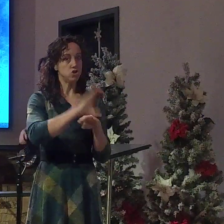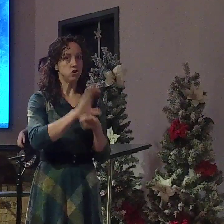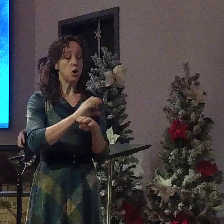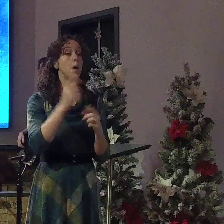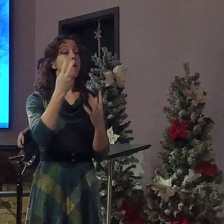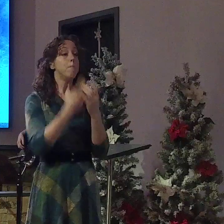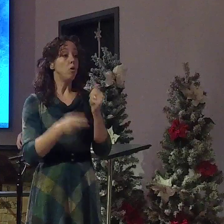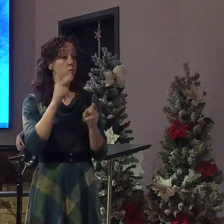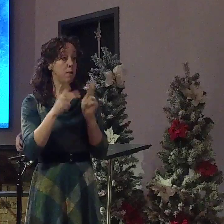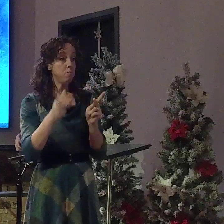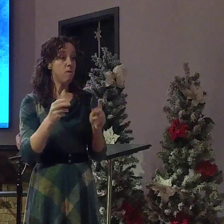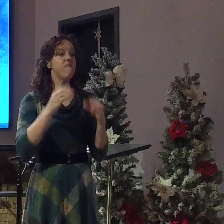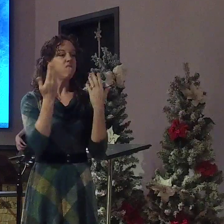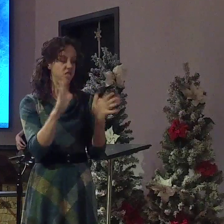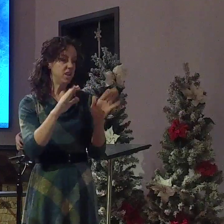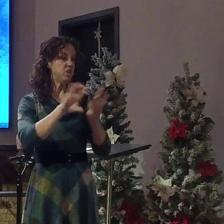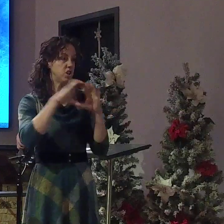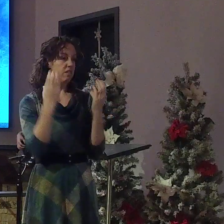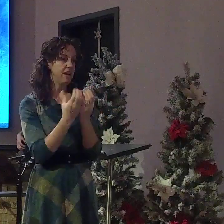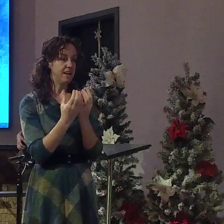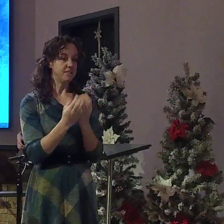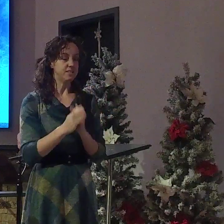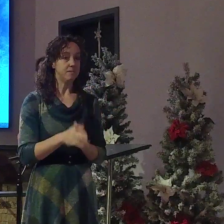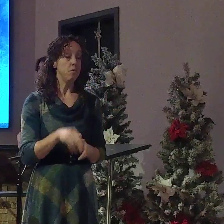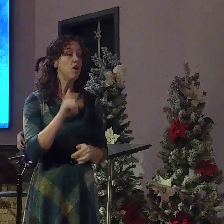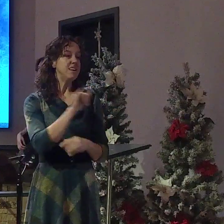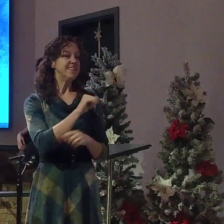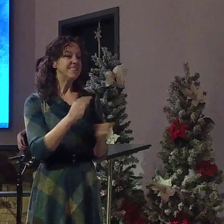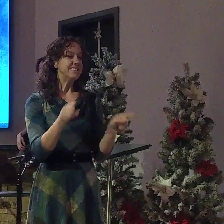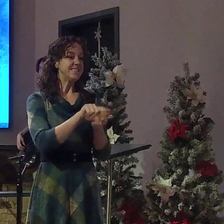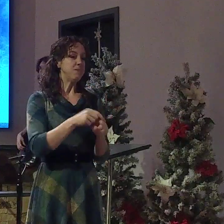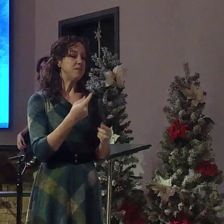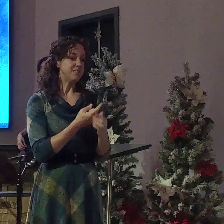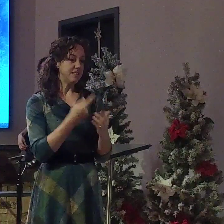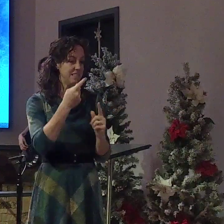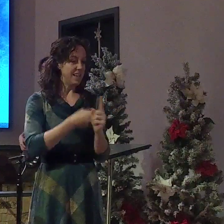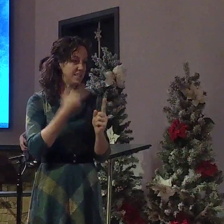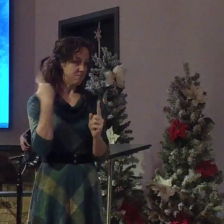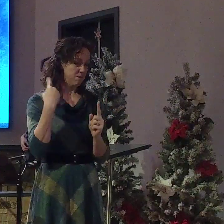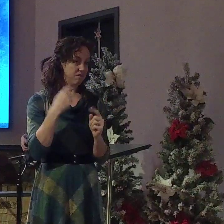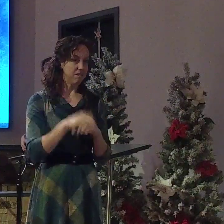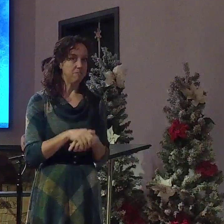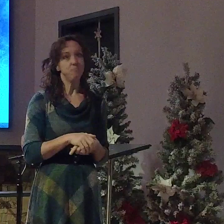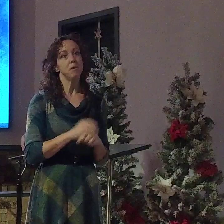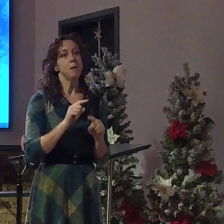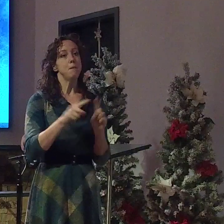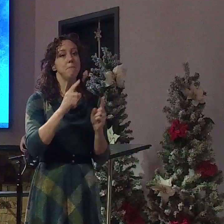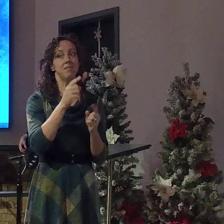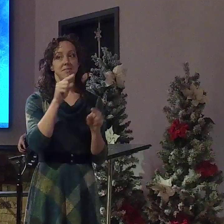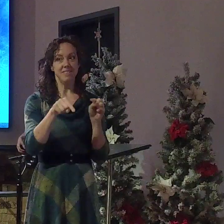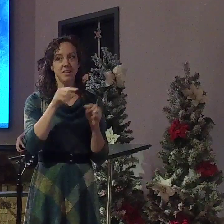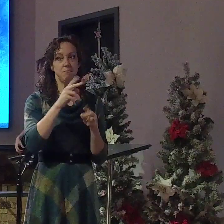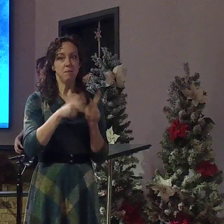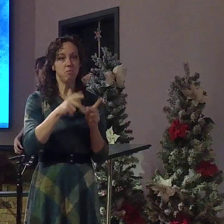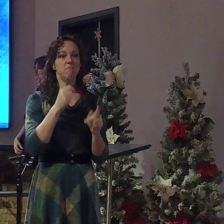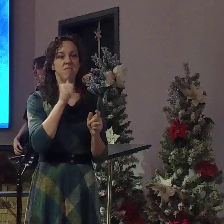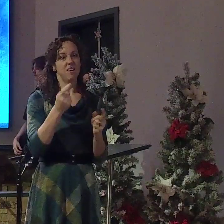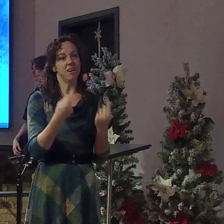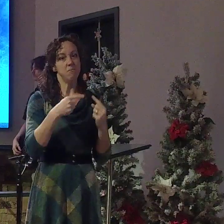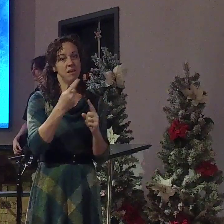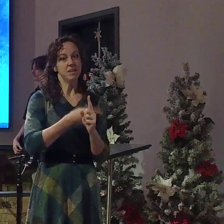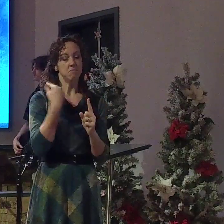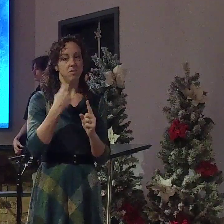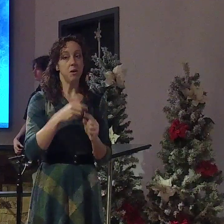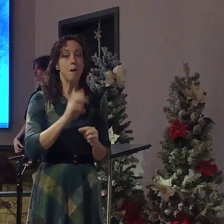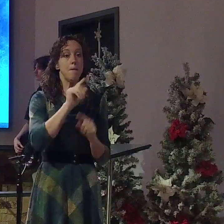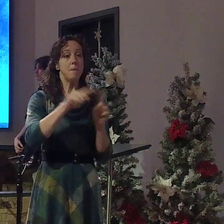last month we had some new members that joined our church. And we had a couple of people who were not able to be here today, so we're going to take the opportunity today to present